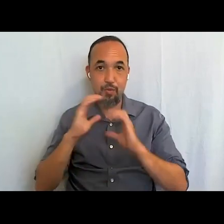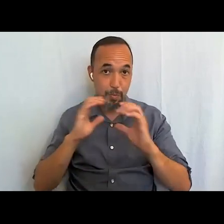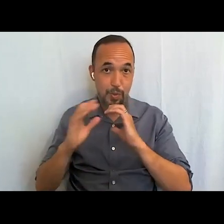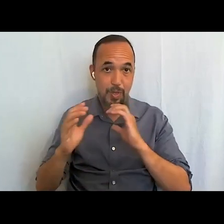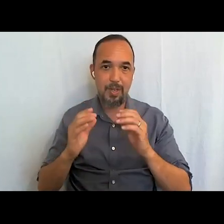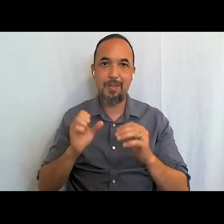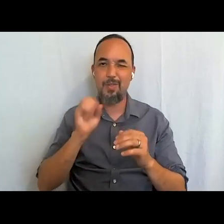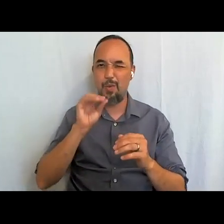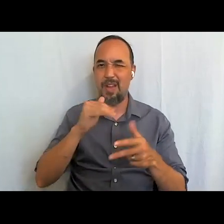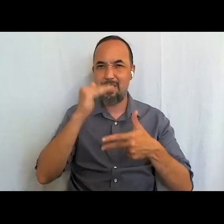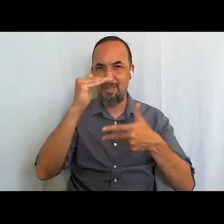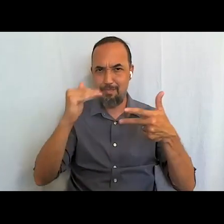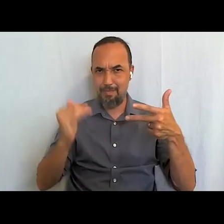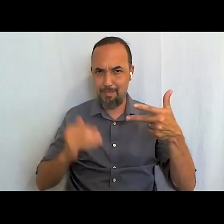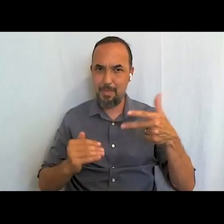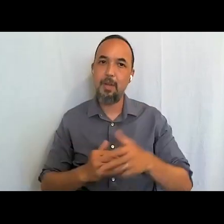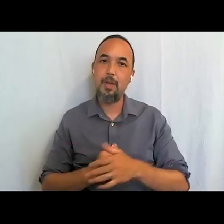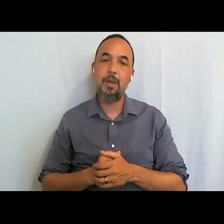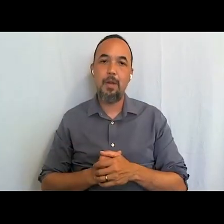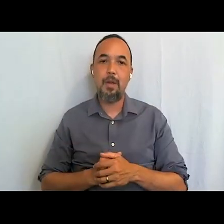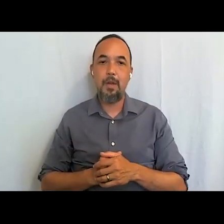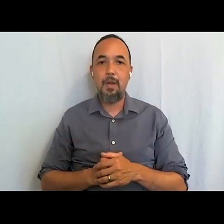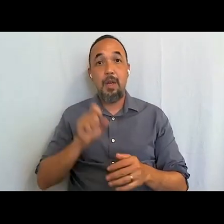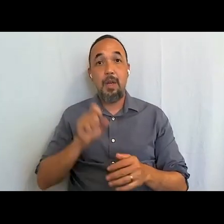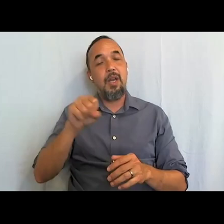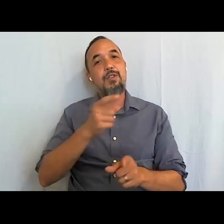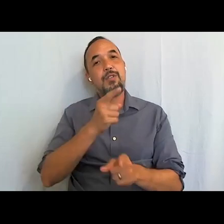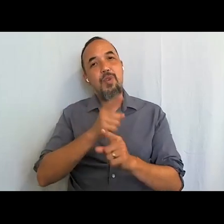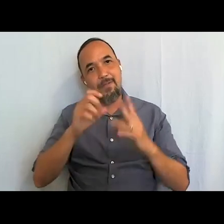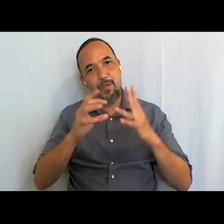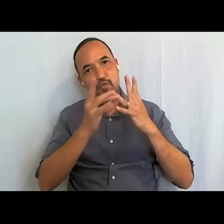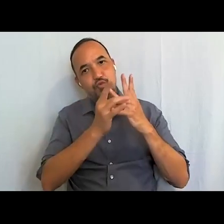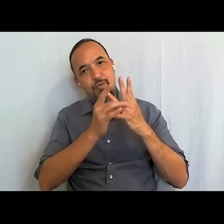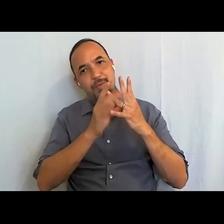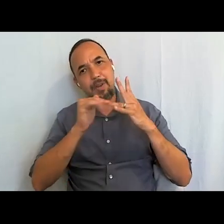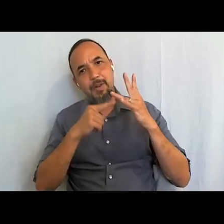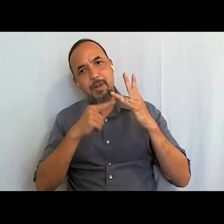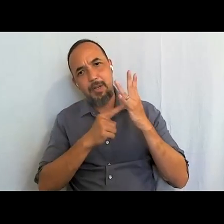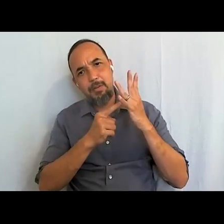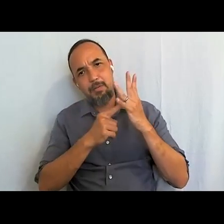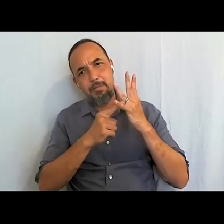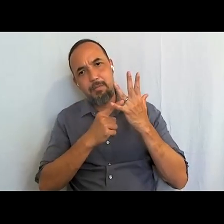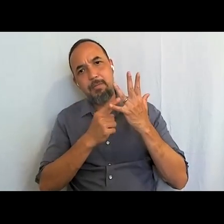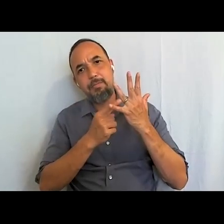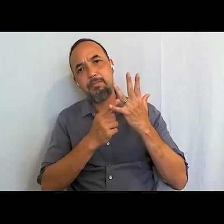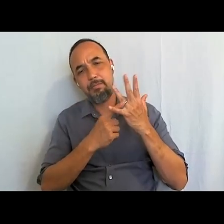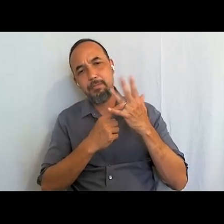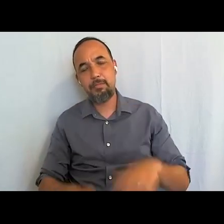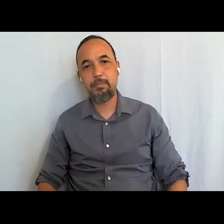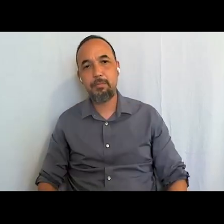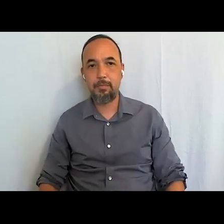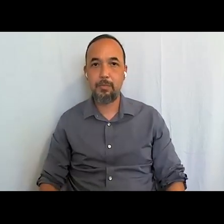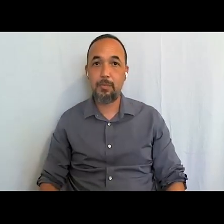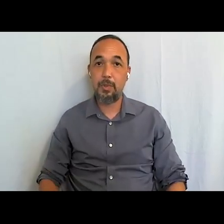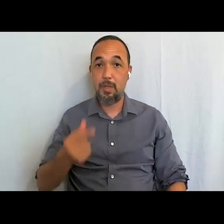First, you want to do that. And then you want to put a ring on it, Ashley. Thank you. That's right. Is the geo map only on the app? Yes, it